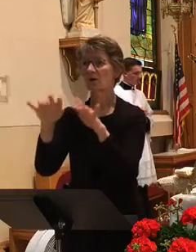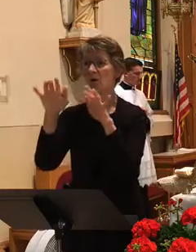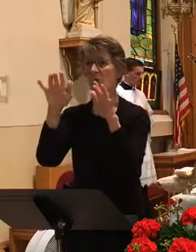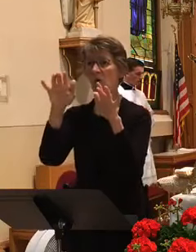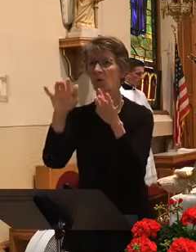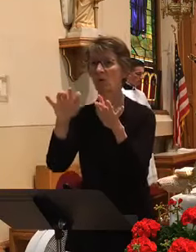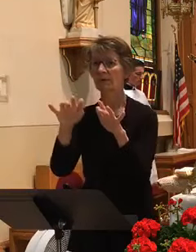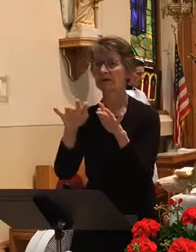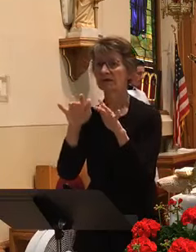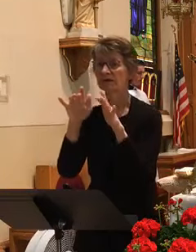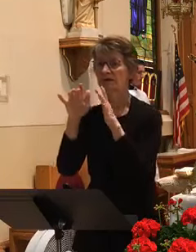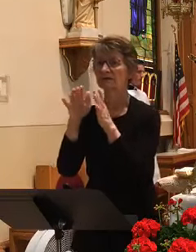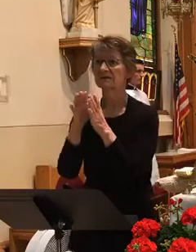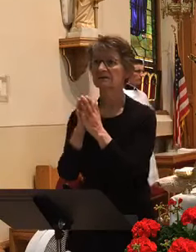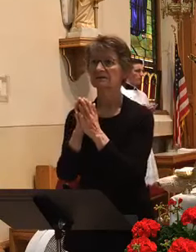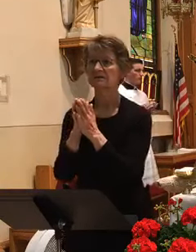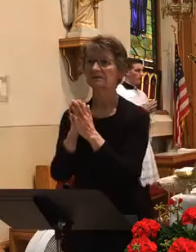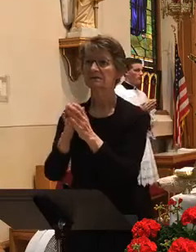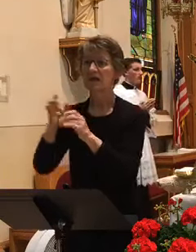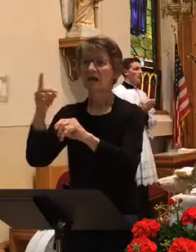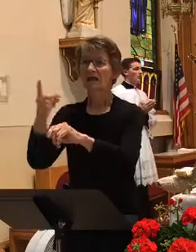Miserere nobis.